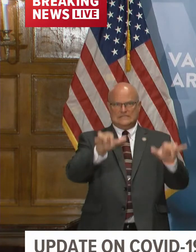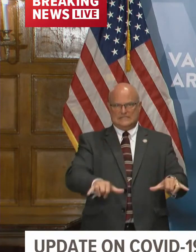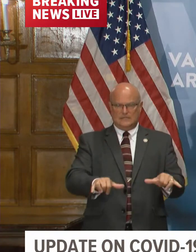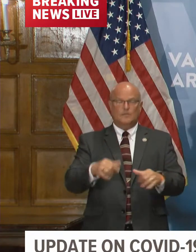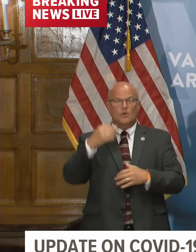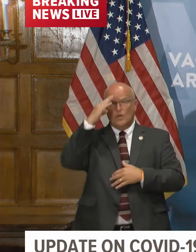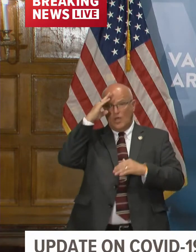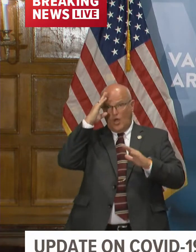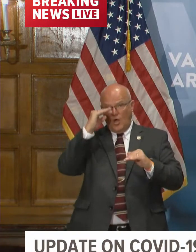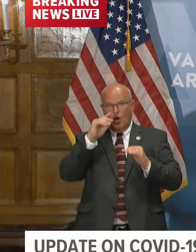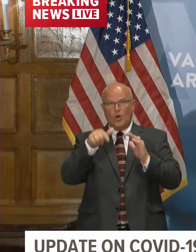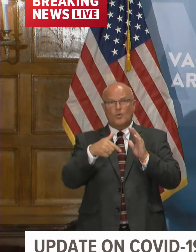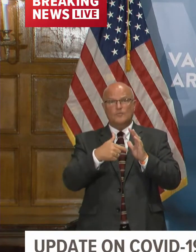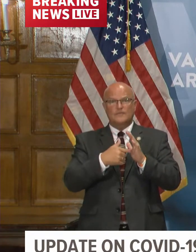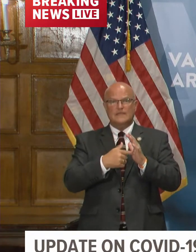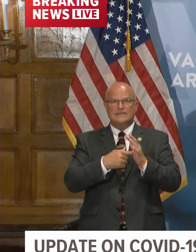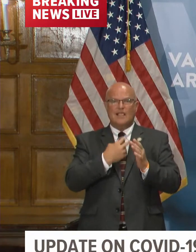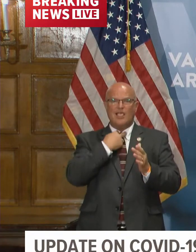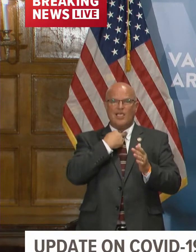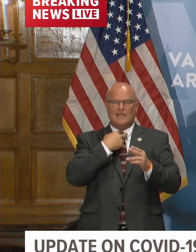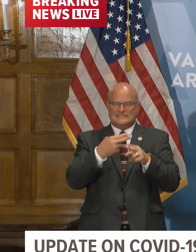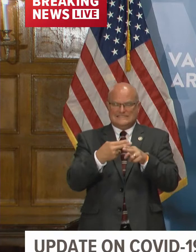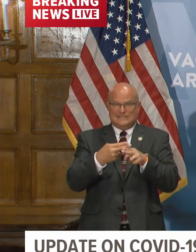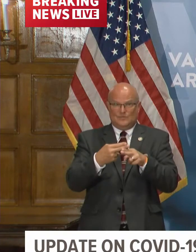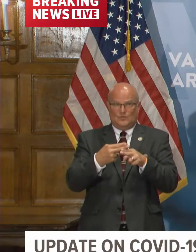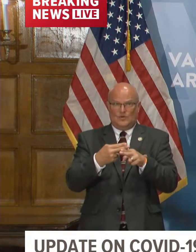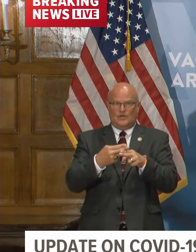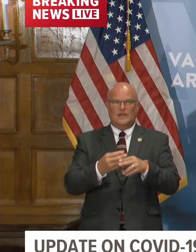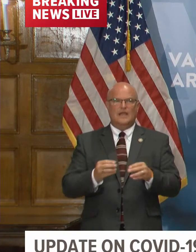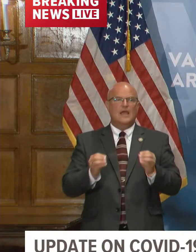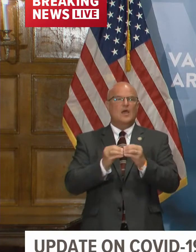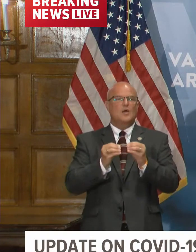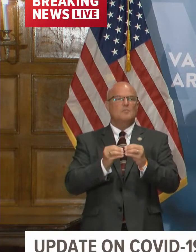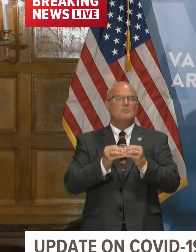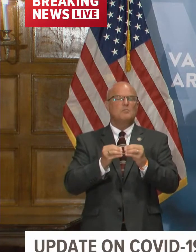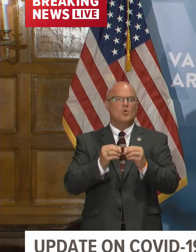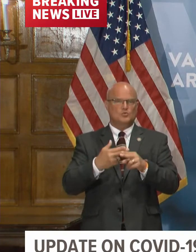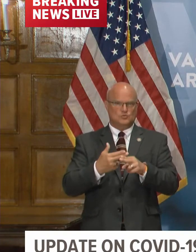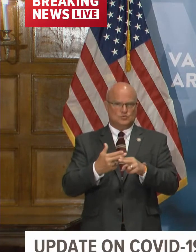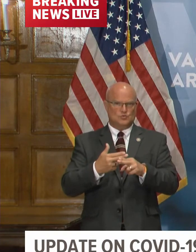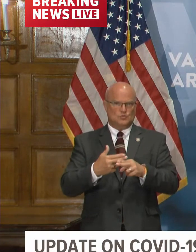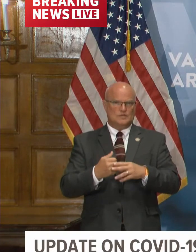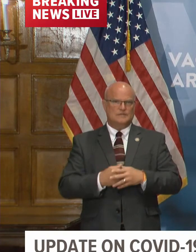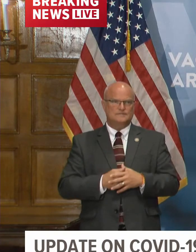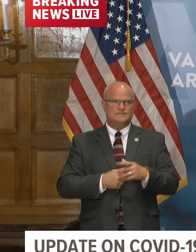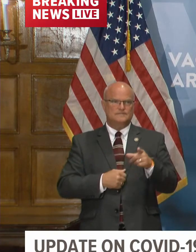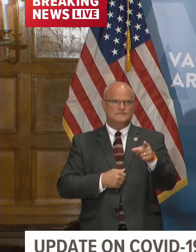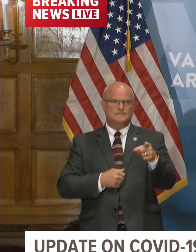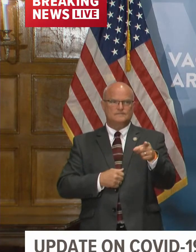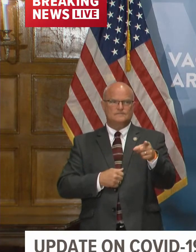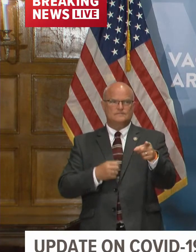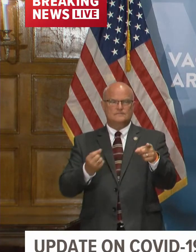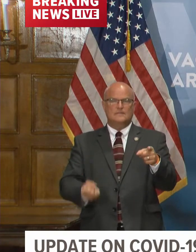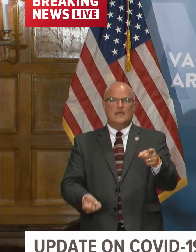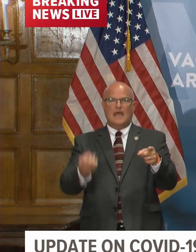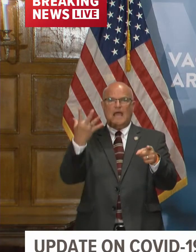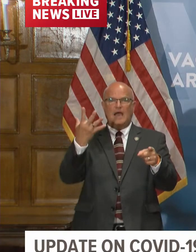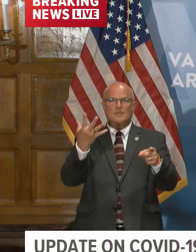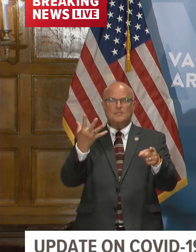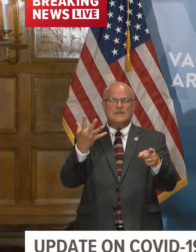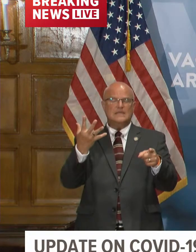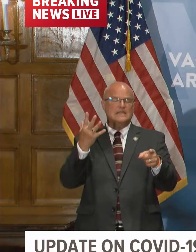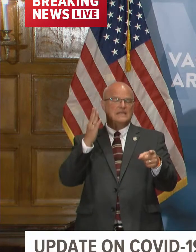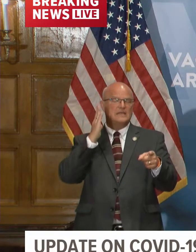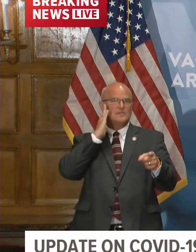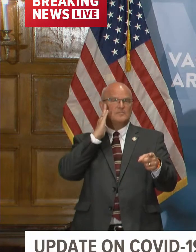that this bottleneck is temporary. We get some others online very quickly. Do we know how many ICU beds for non-COVID